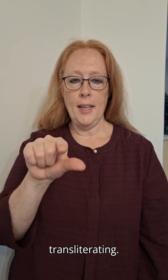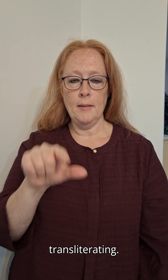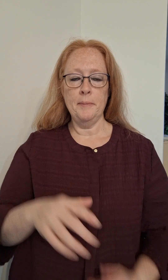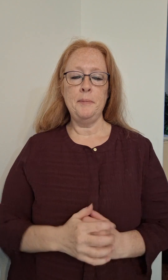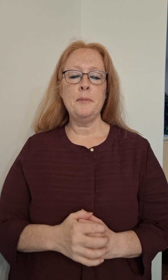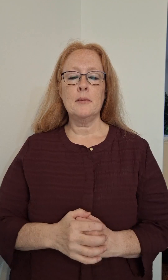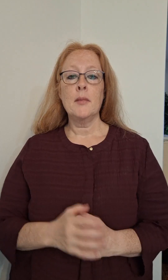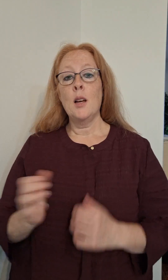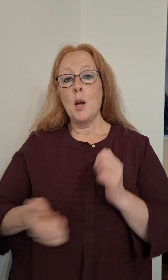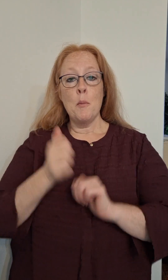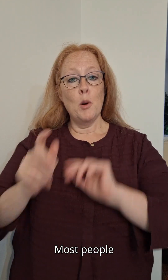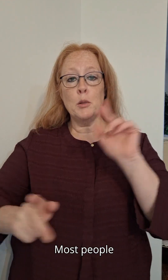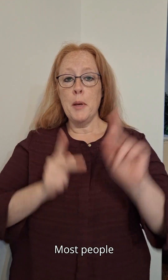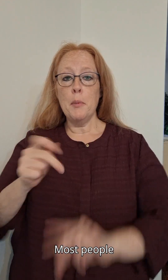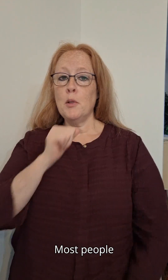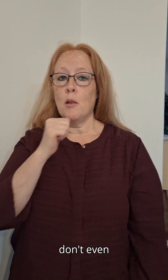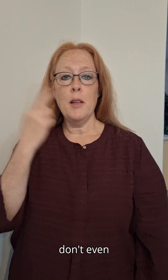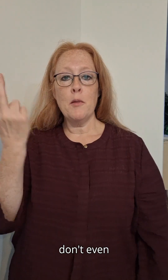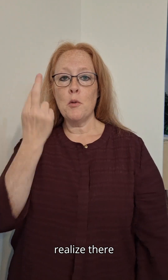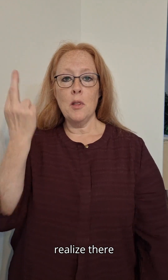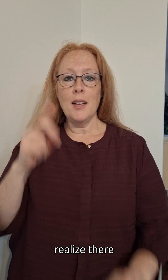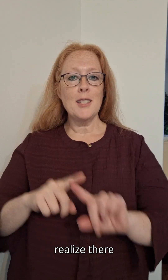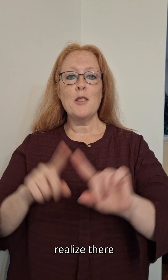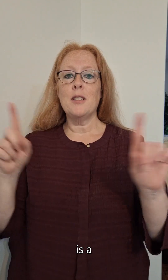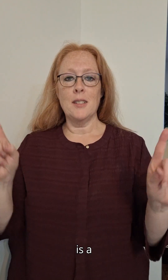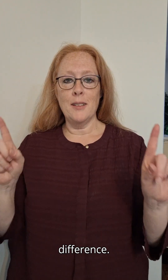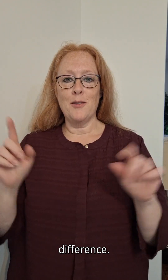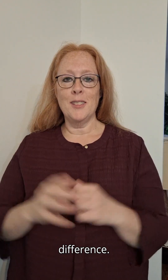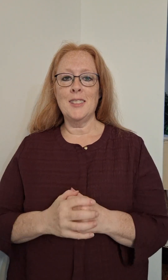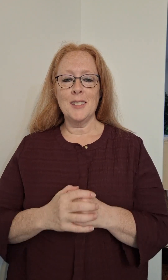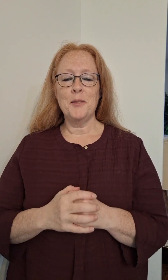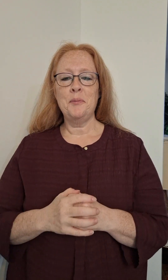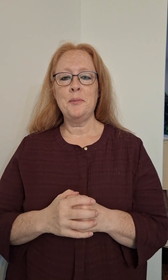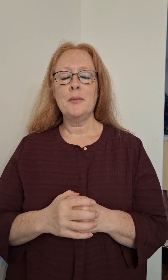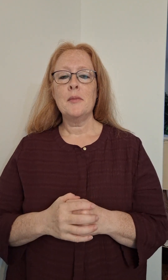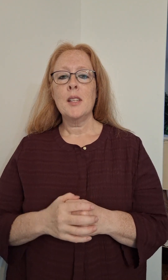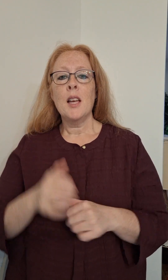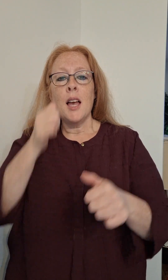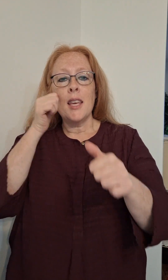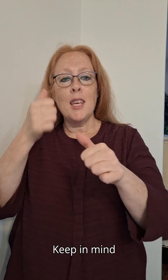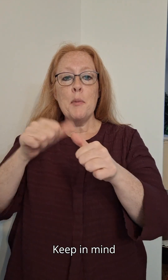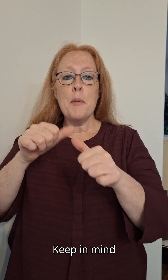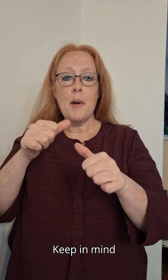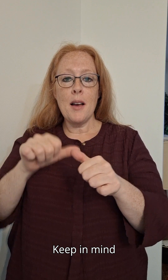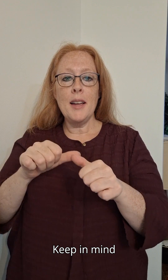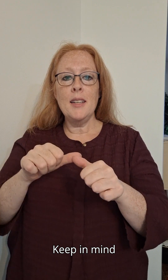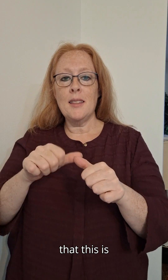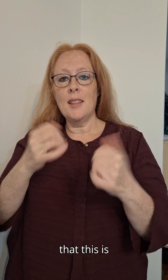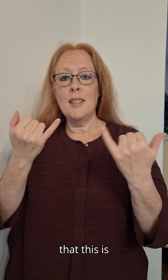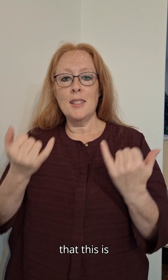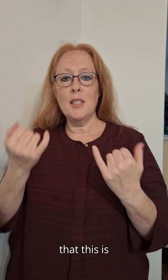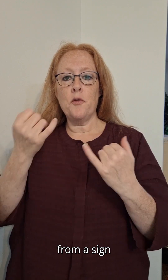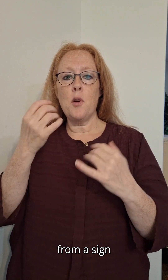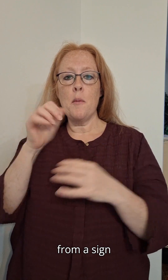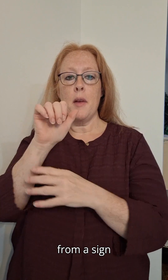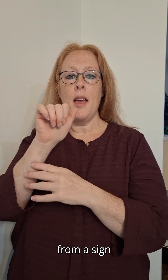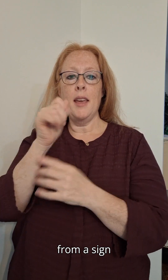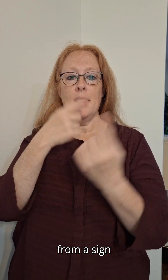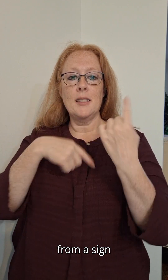transliterating. Most people don't even realize there is a difference. Keep in mind that this is from a